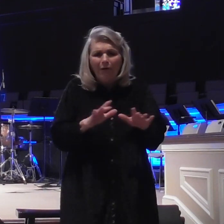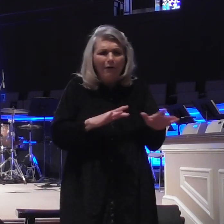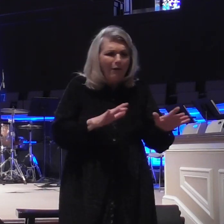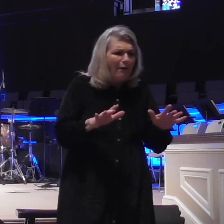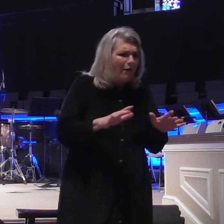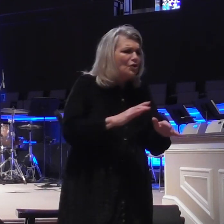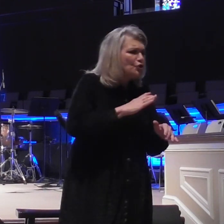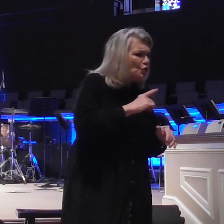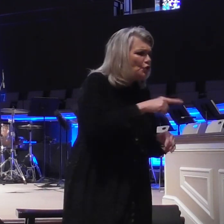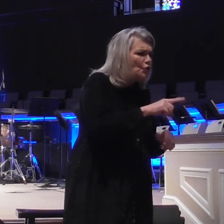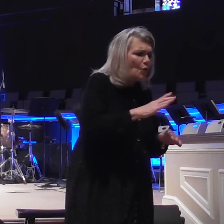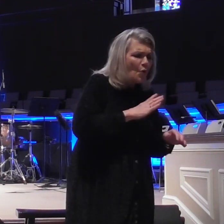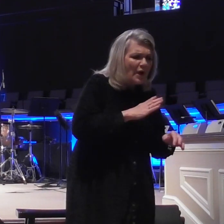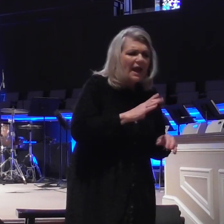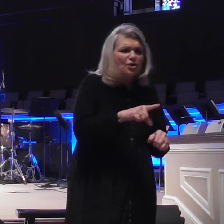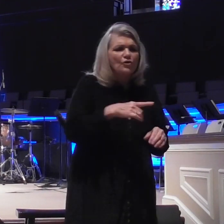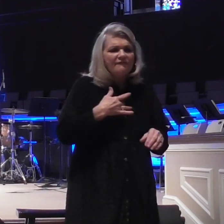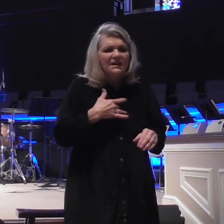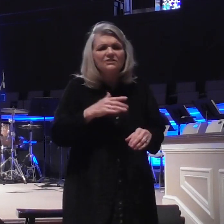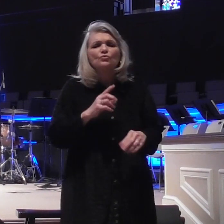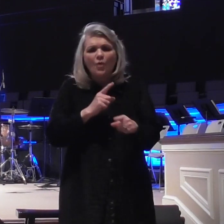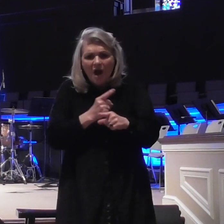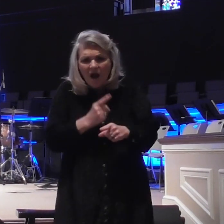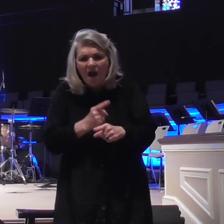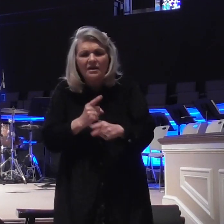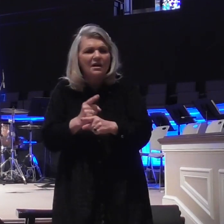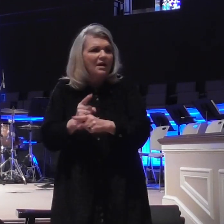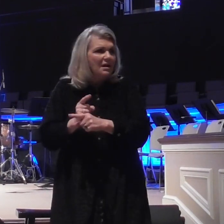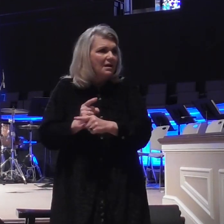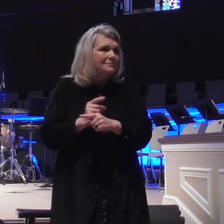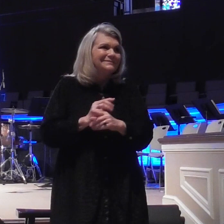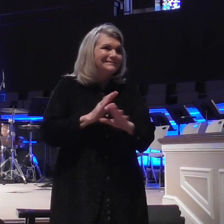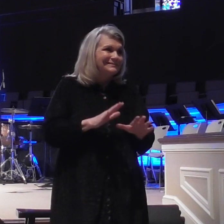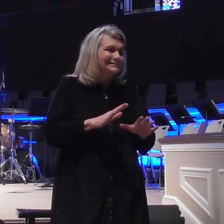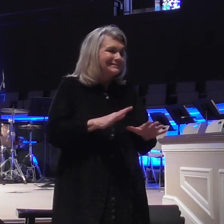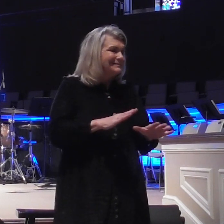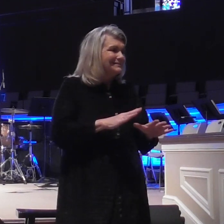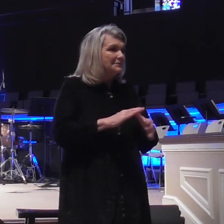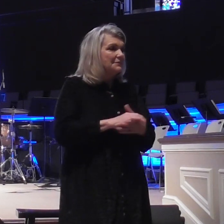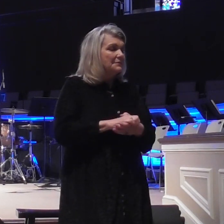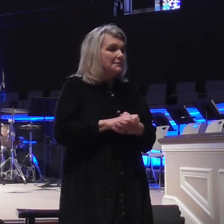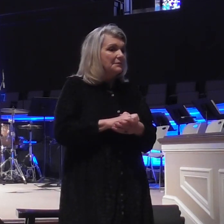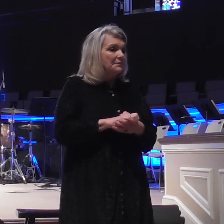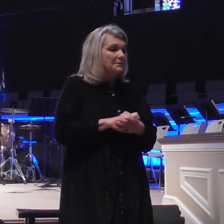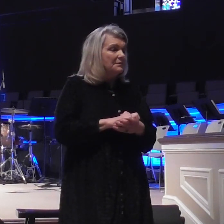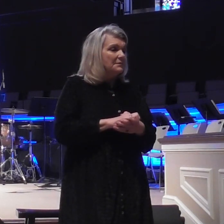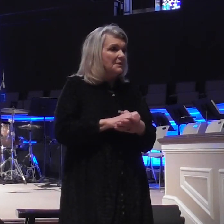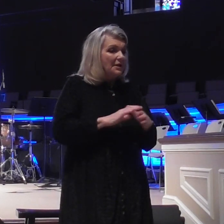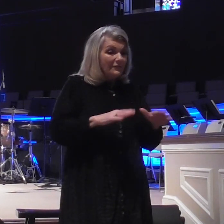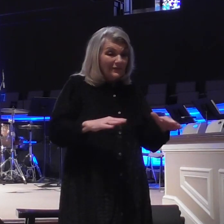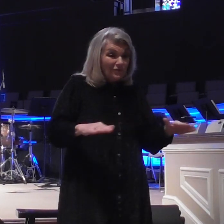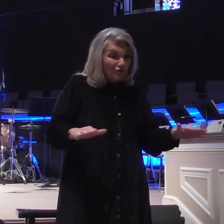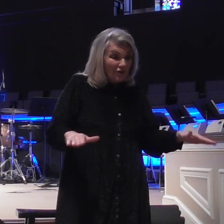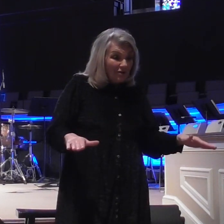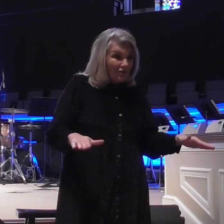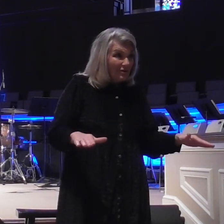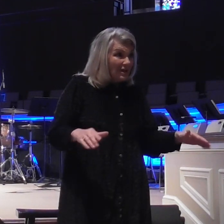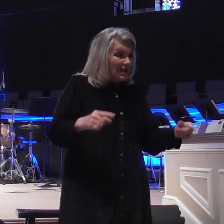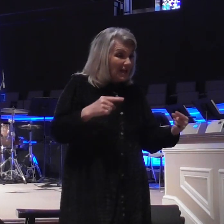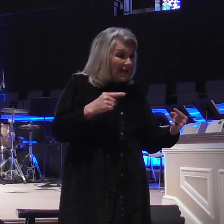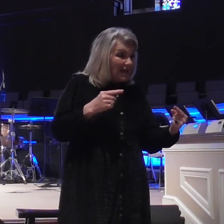schools. So we really want the third graders getting involved in therapy for a kid who's struggling with gender